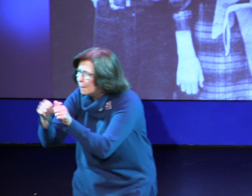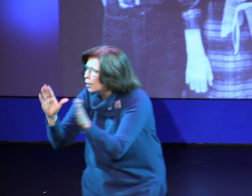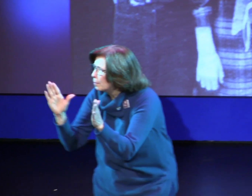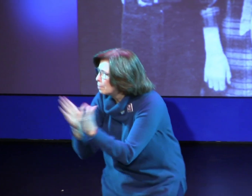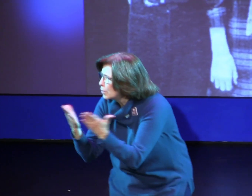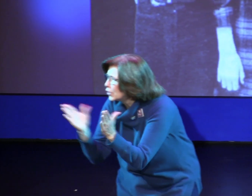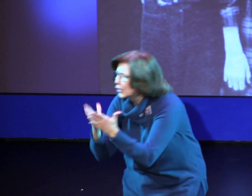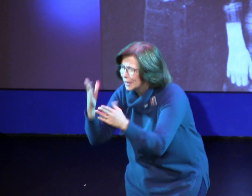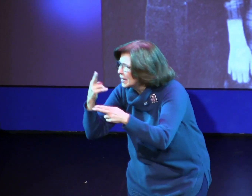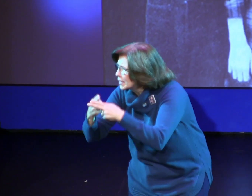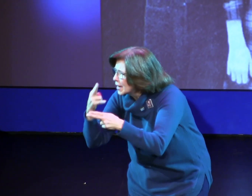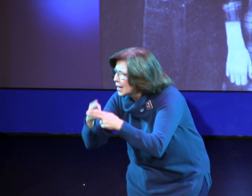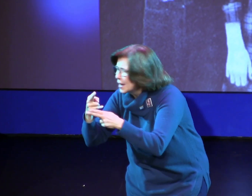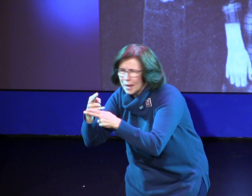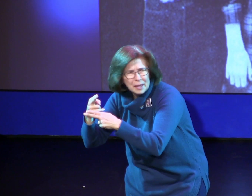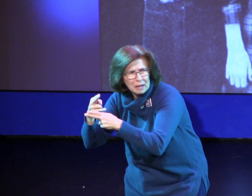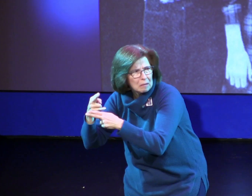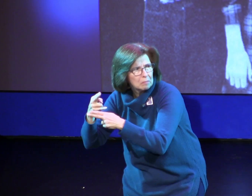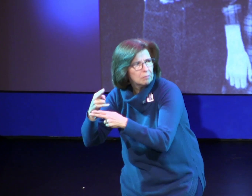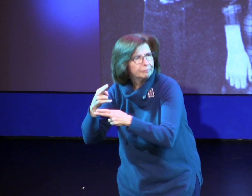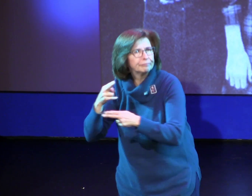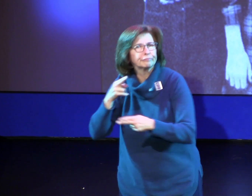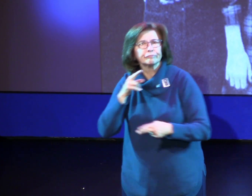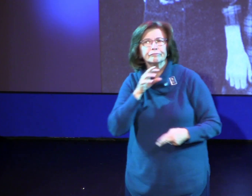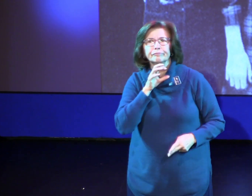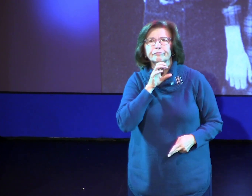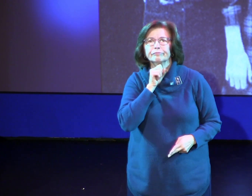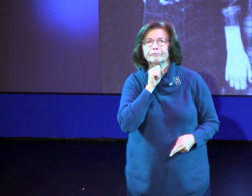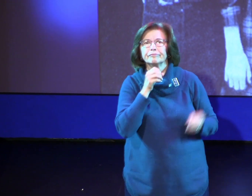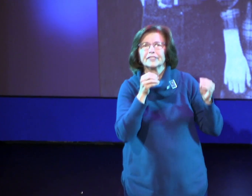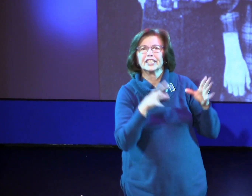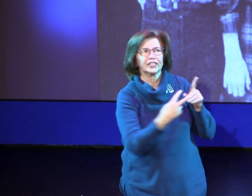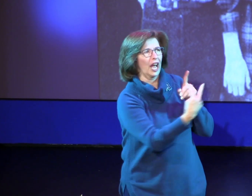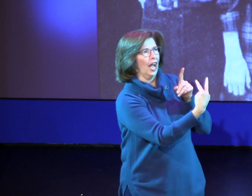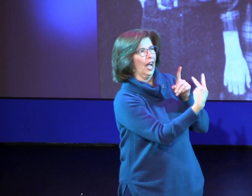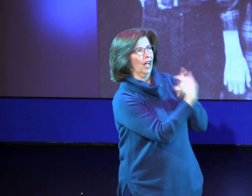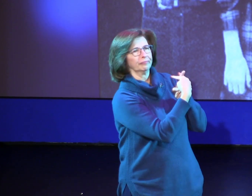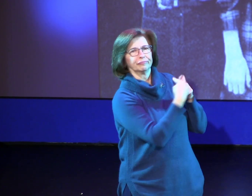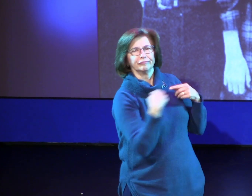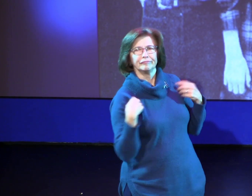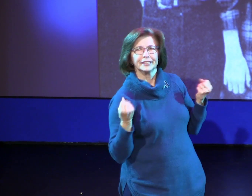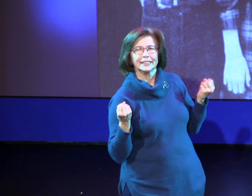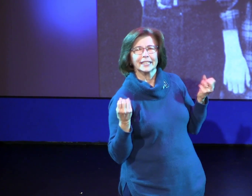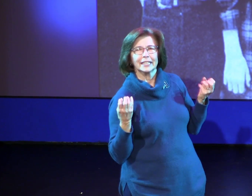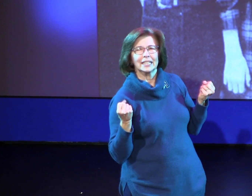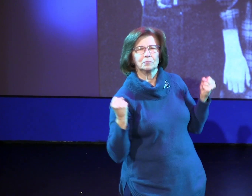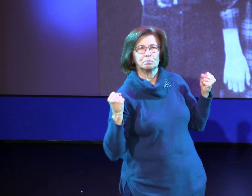to start signing to that classmate, using sign language to explain to her what the teacher was saying. But the signs I used made